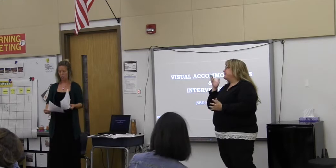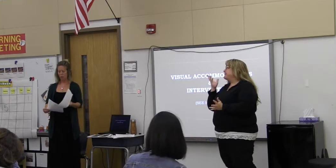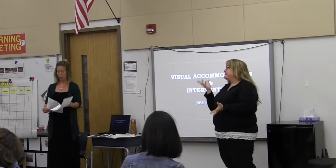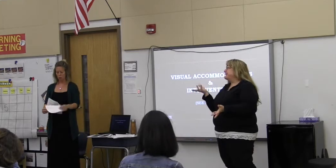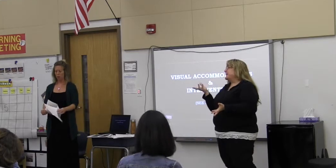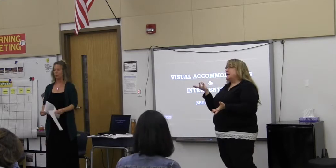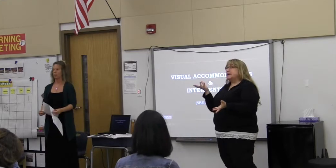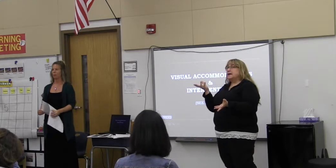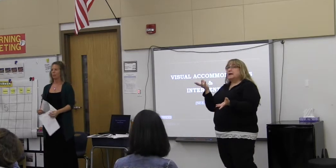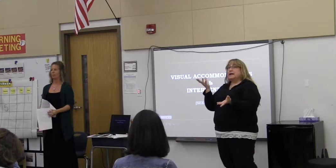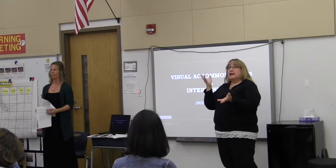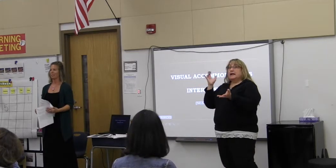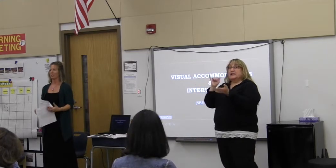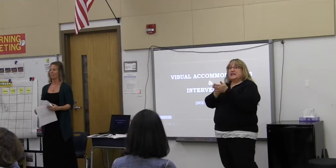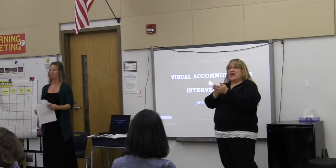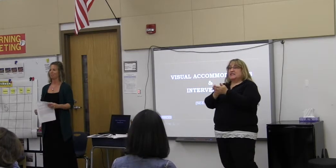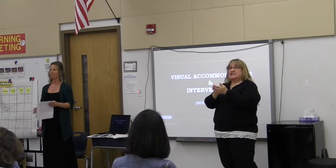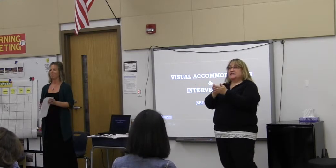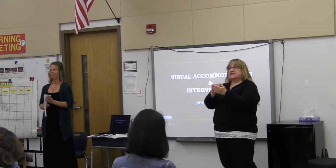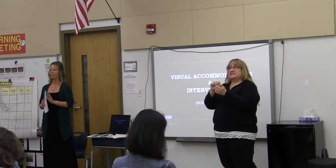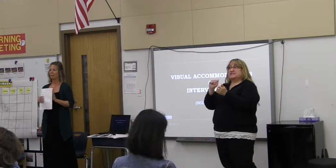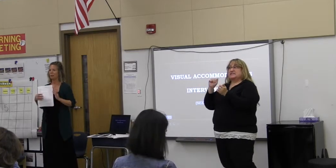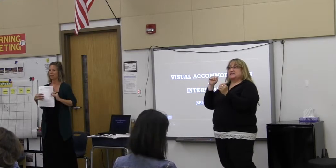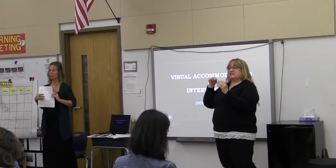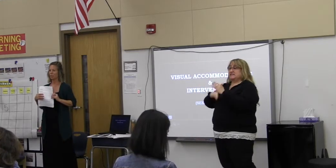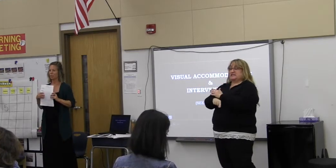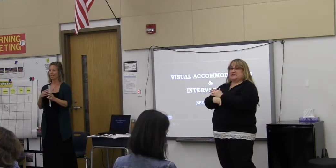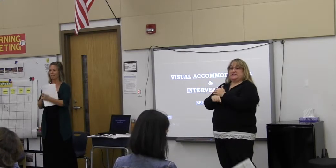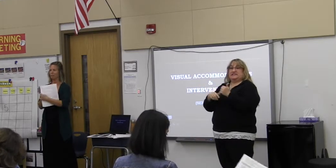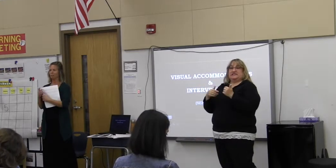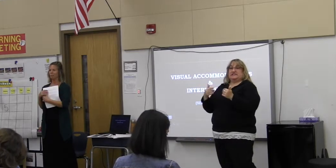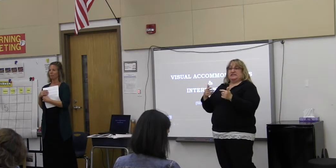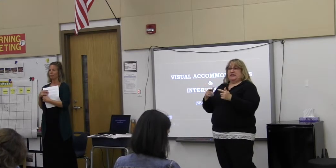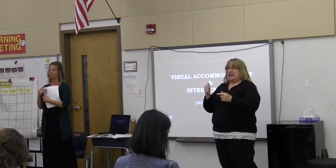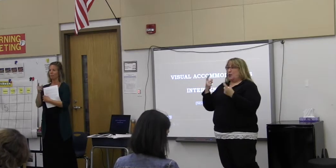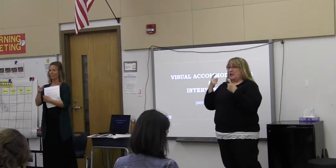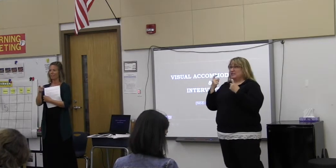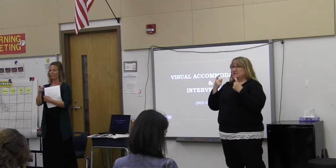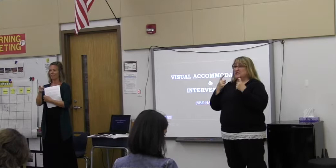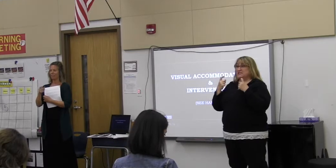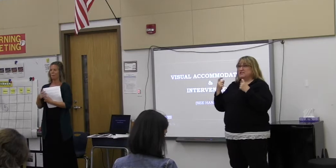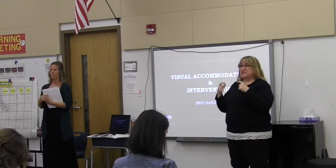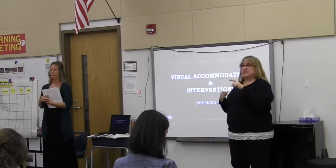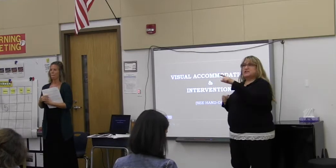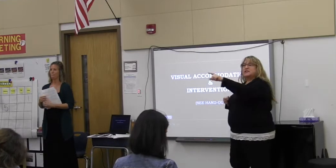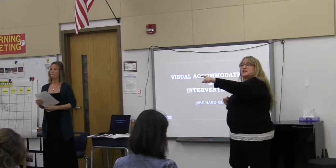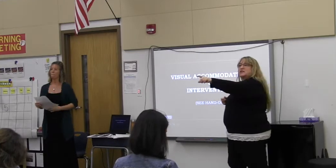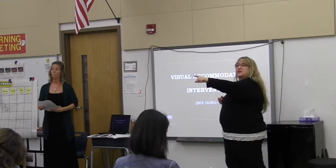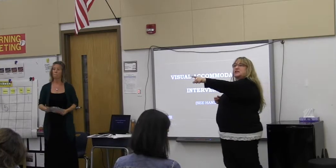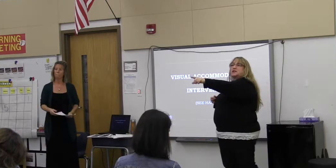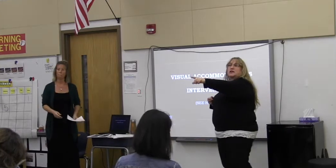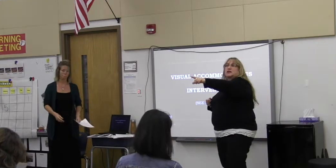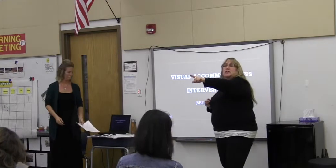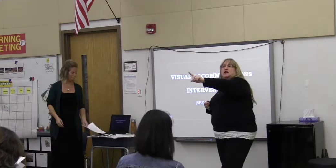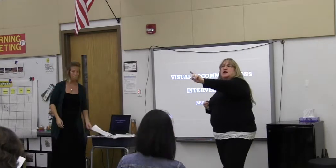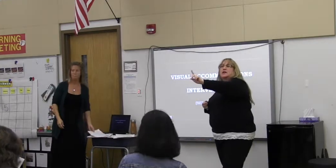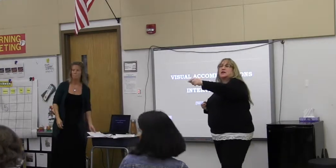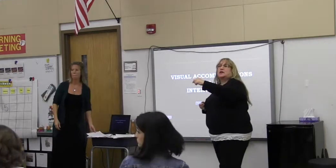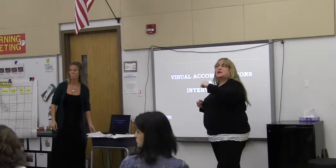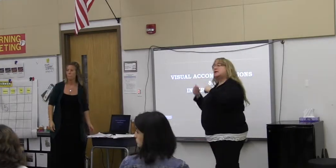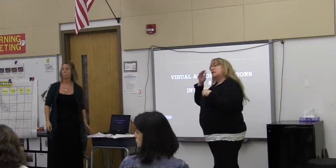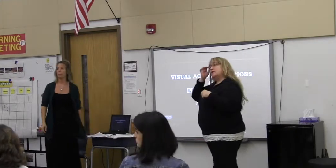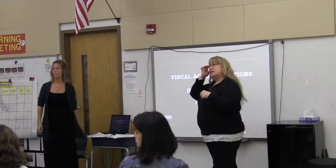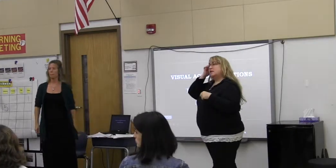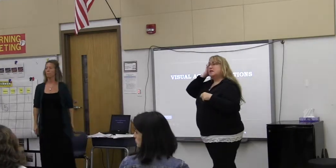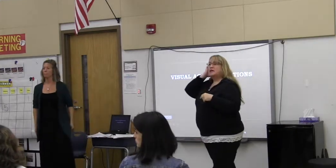That's all the further I'm going to go into this one. Any questions on this handout? Karen? So like samples are